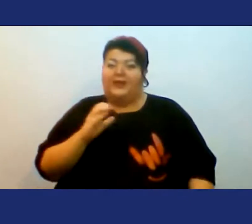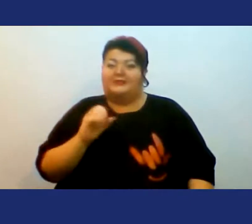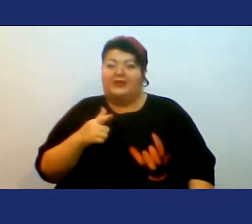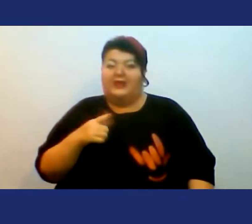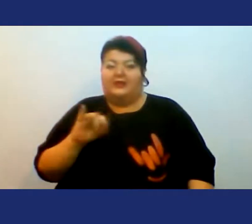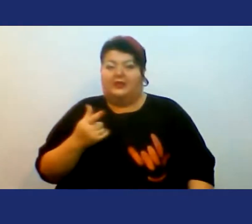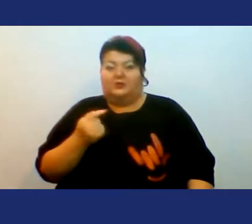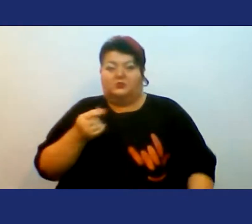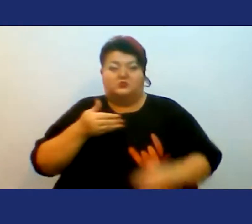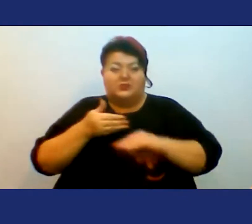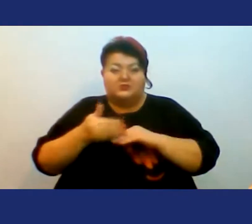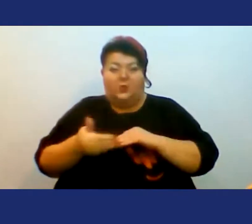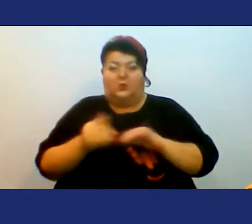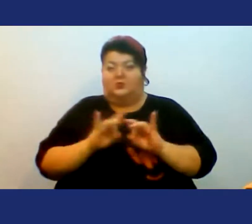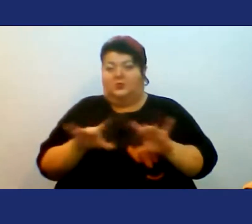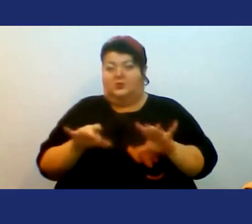conditions for